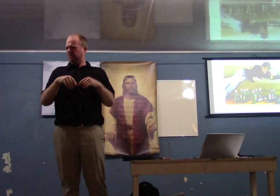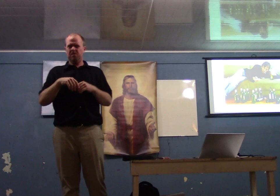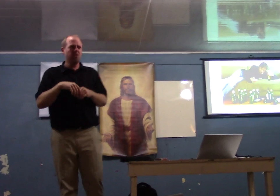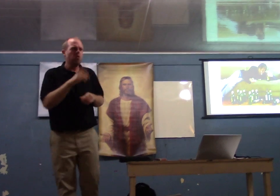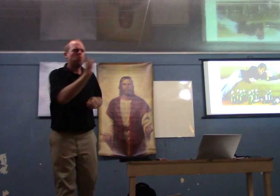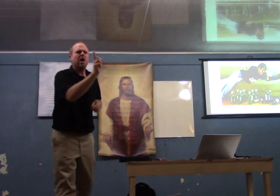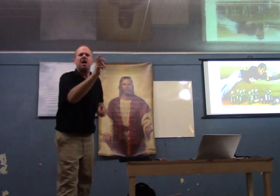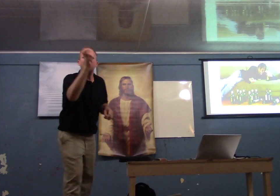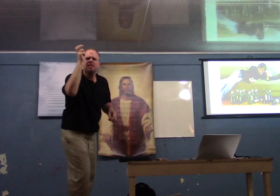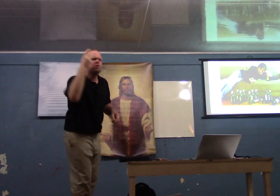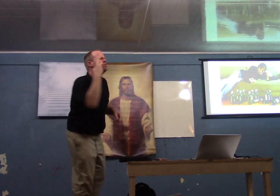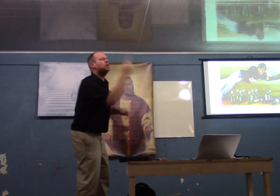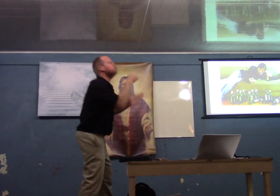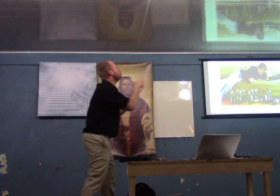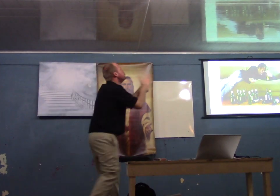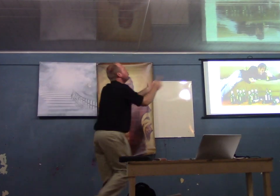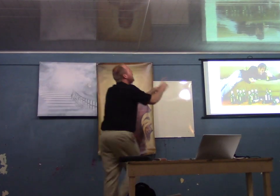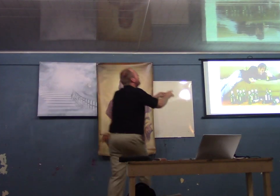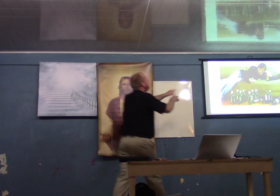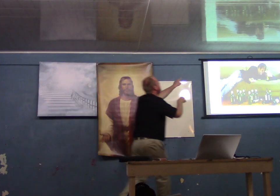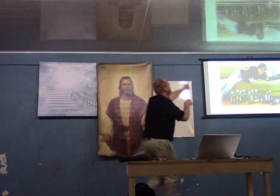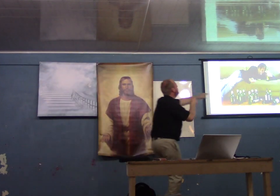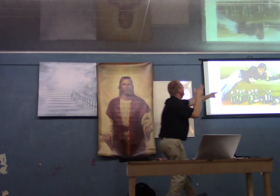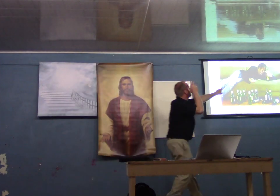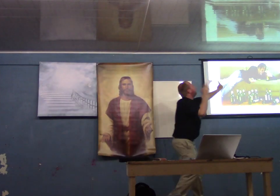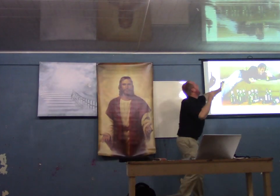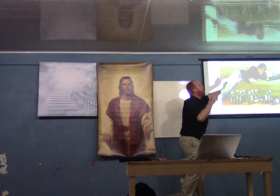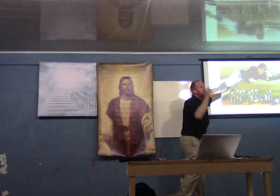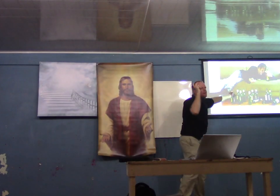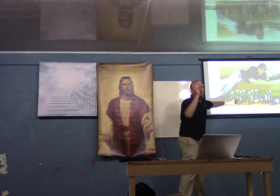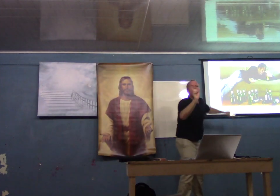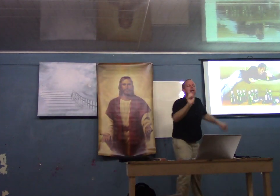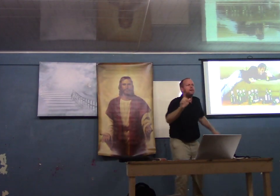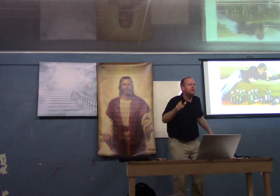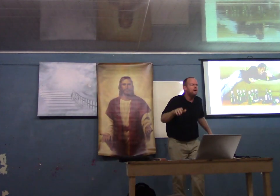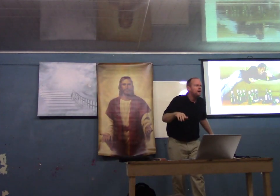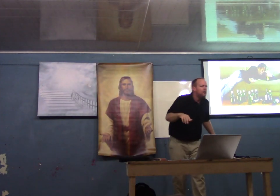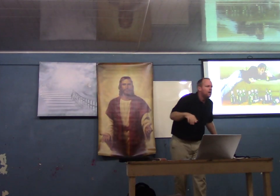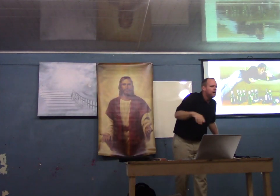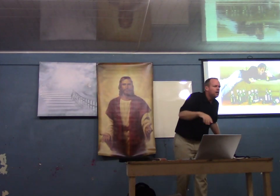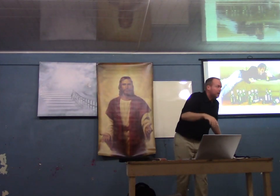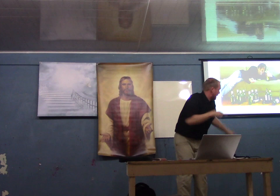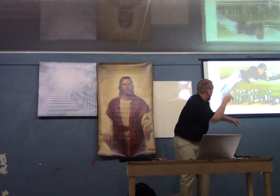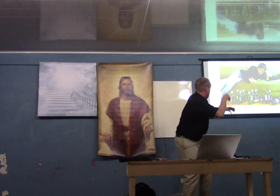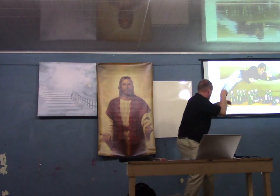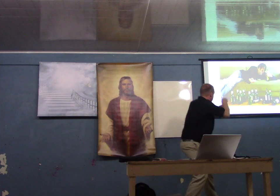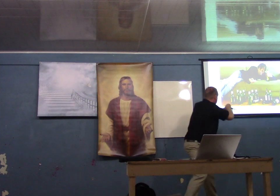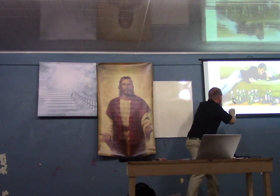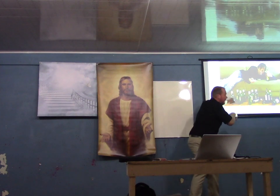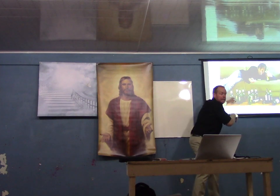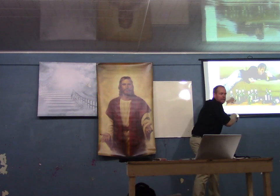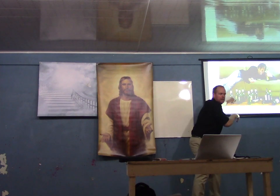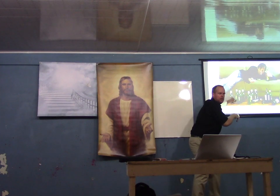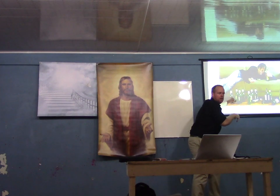He's the devil? Can you show me where the devil is in that picture? Can you see him? He's in that